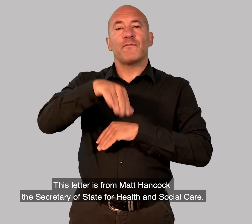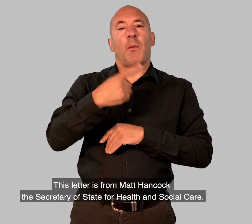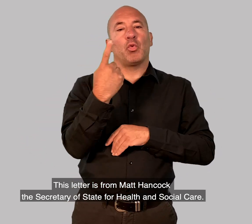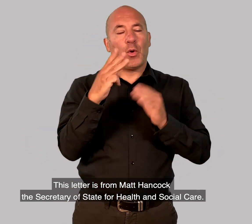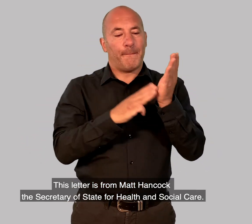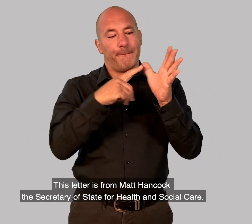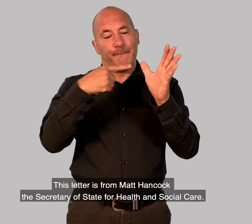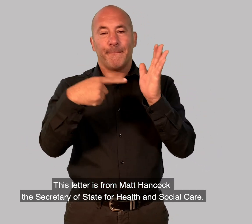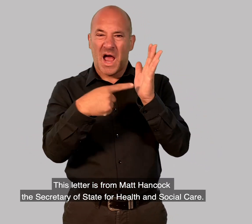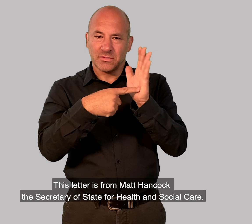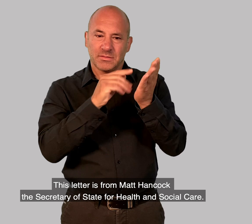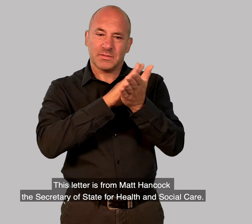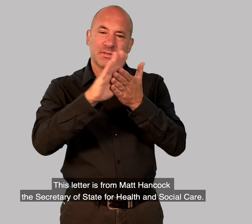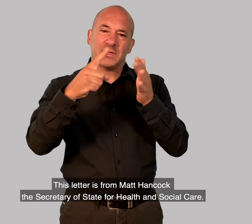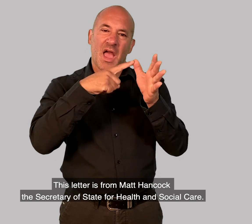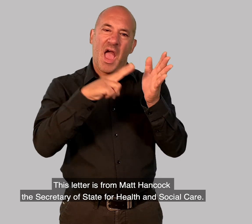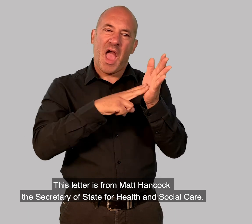Secretary of State for Health and Social Care,